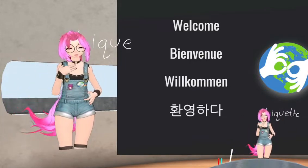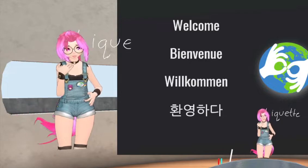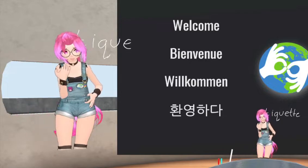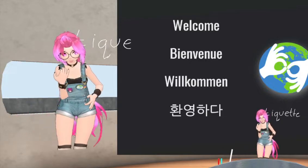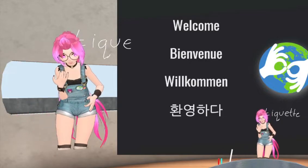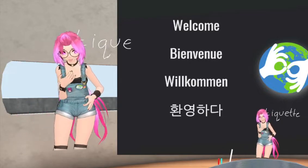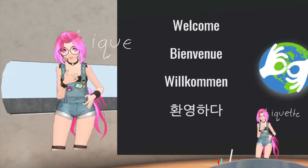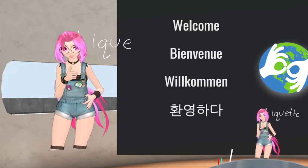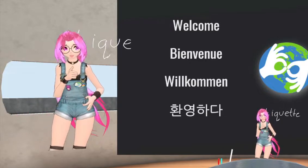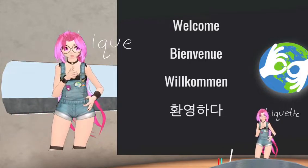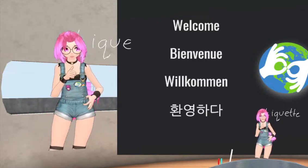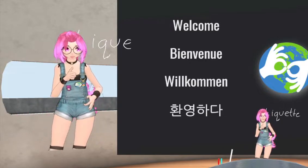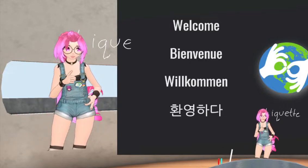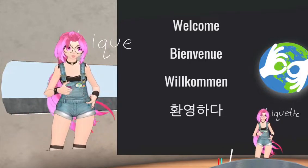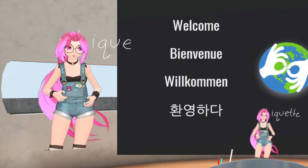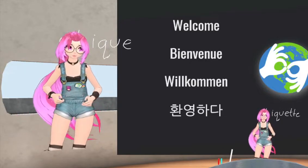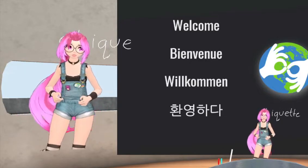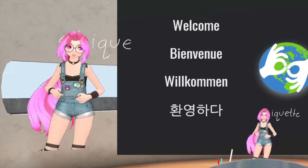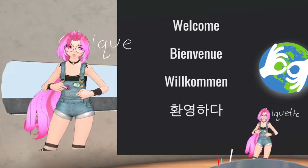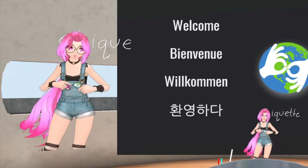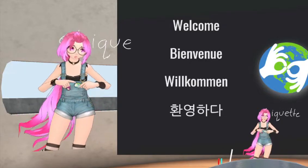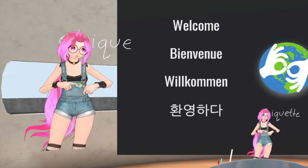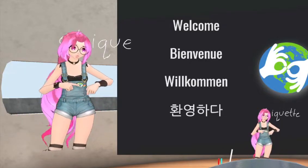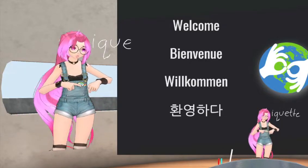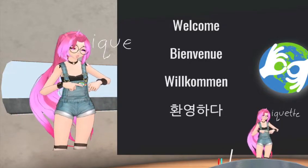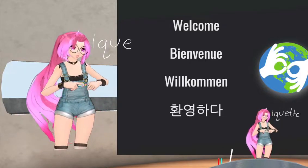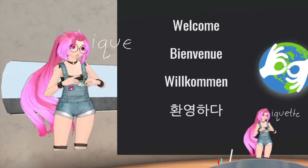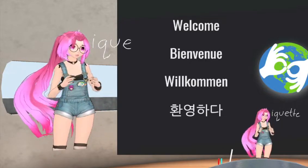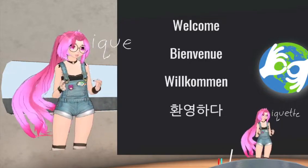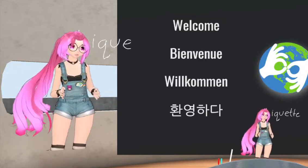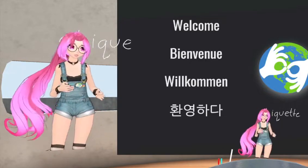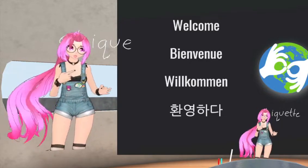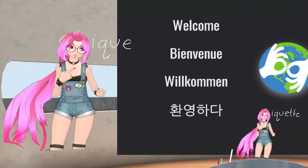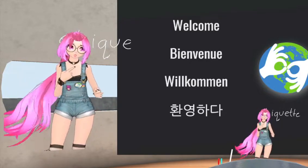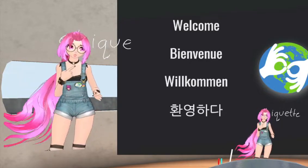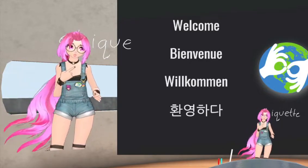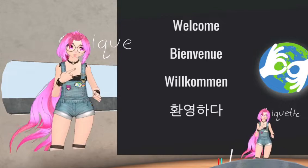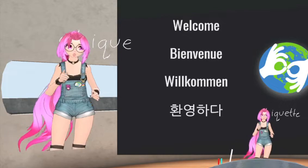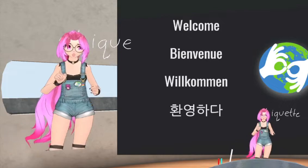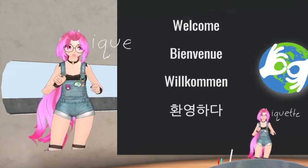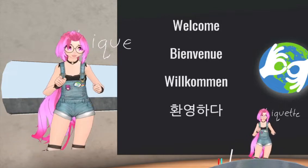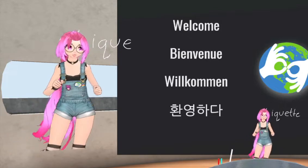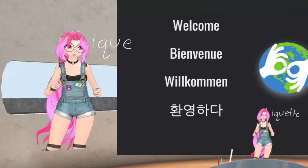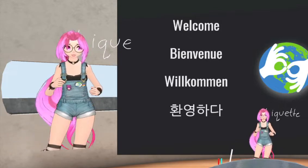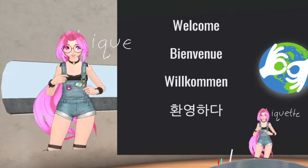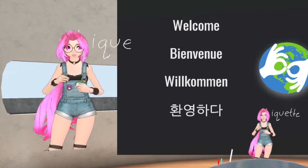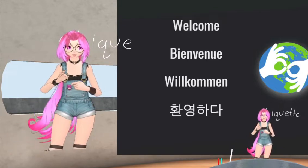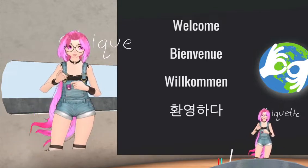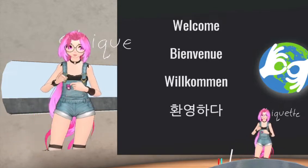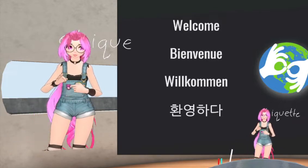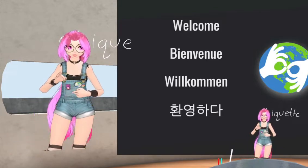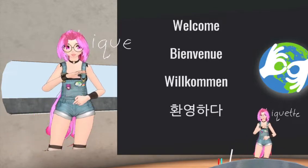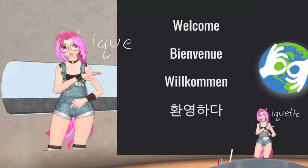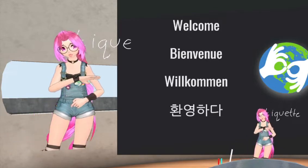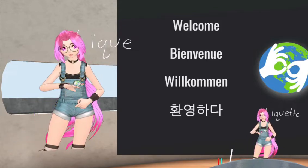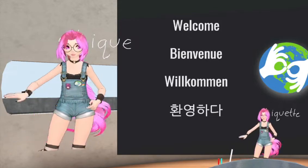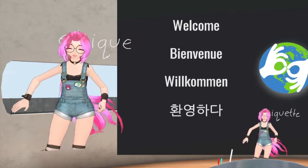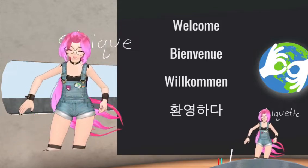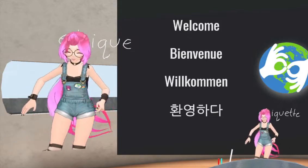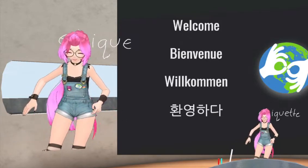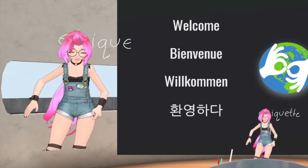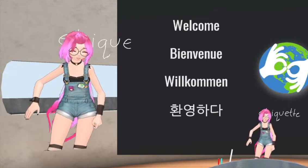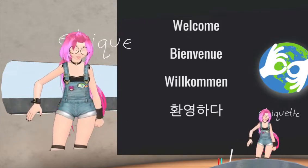totally fine. I don't care that I wear glasses, or you wouldn't tell somebody, I'm so sorry that you have two hands. I'm so sorry that you